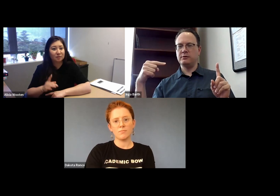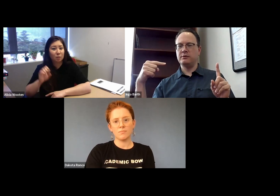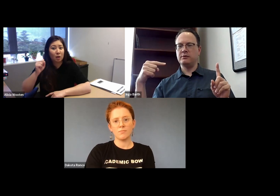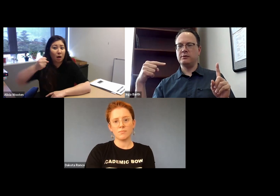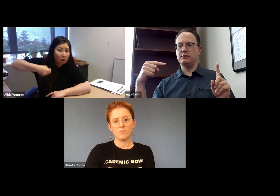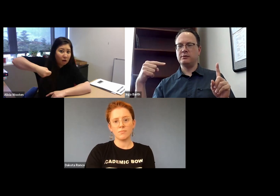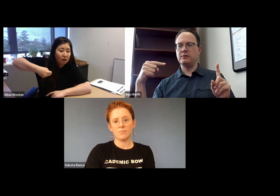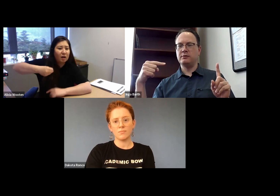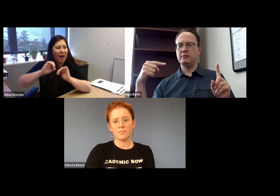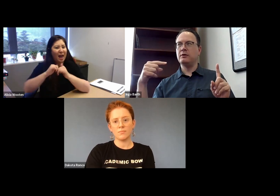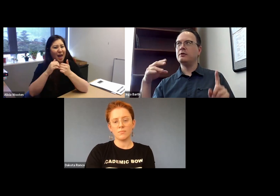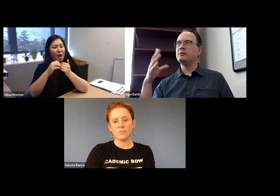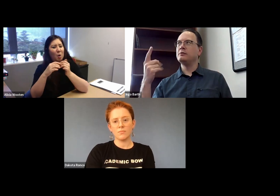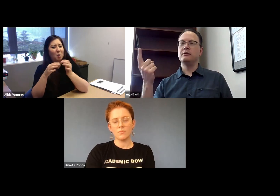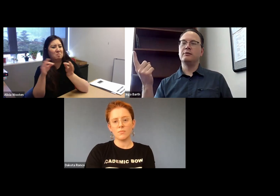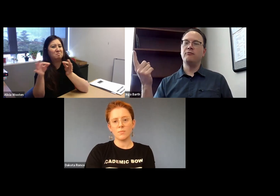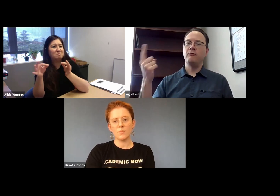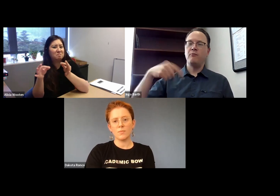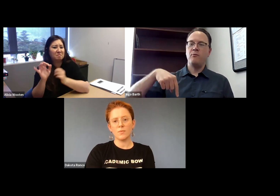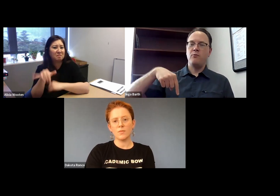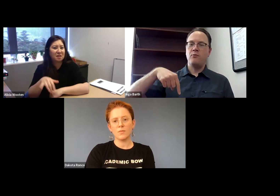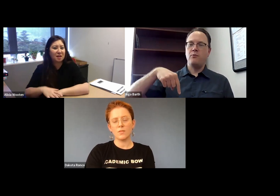Typically, they do shift a little bit.